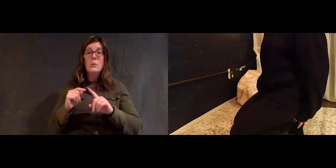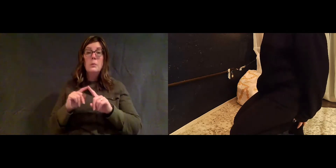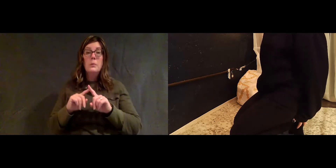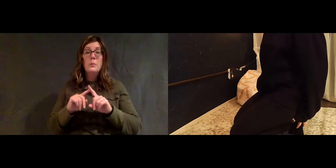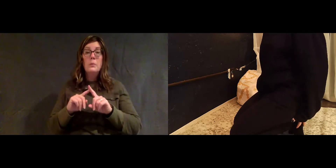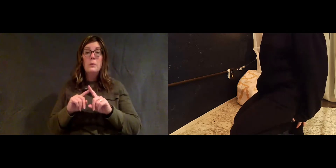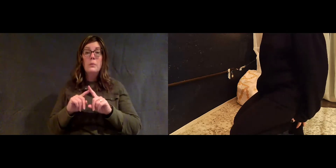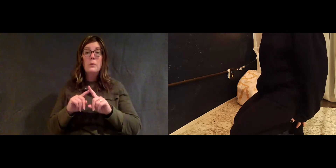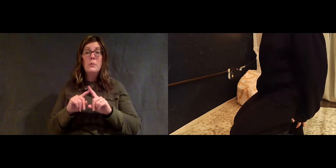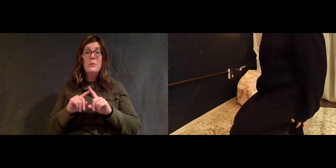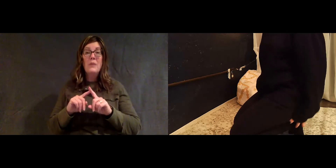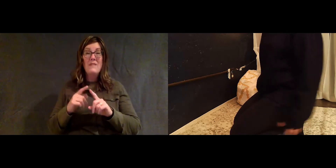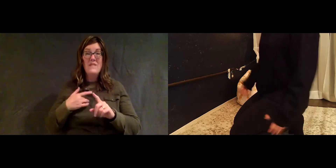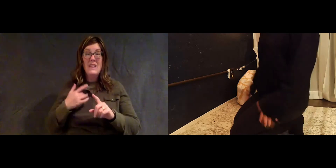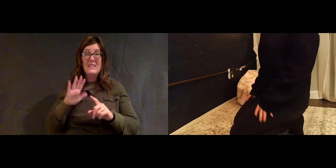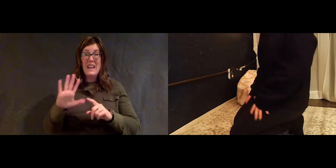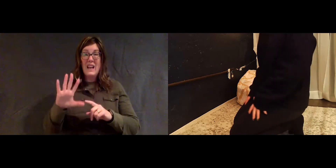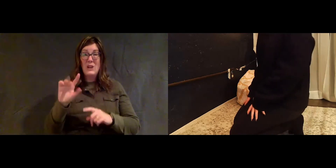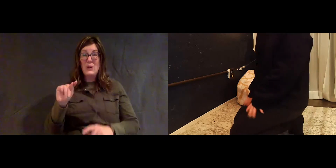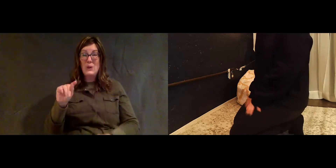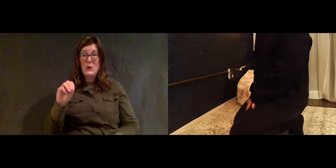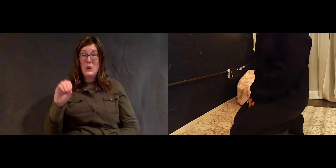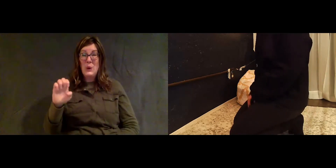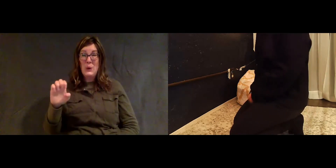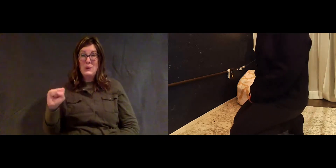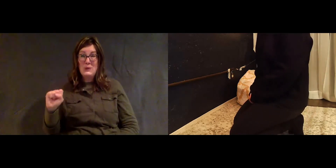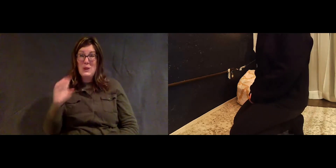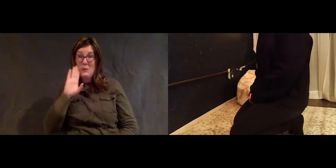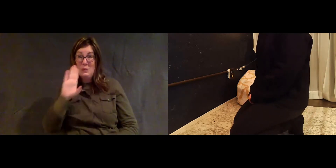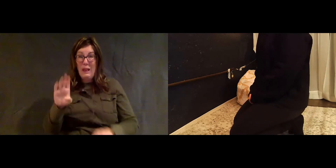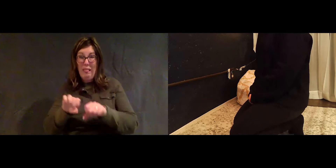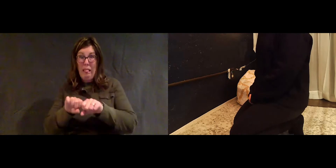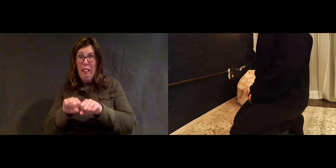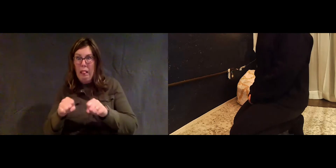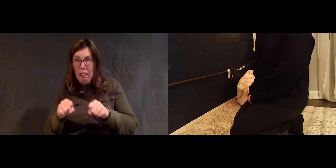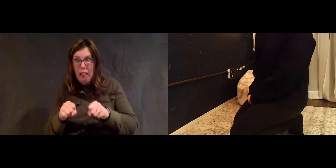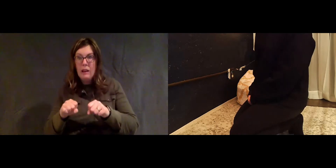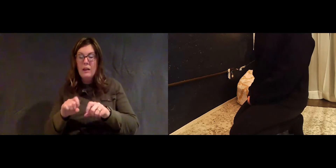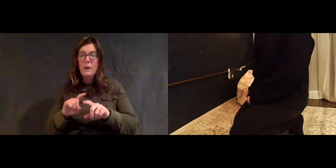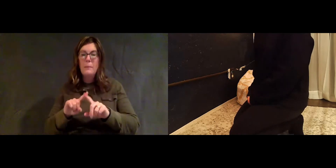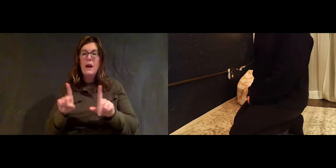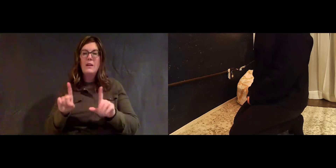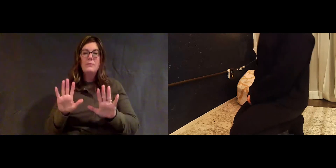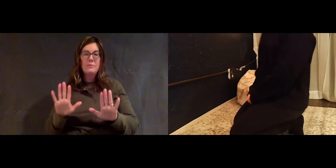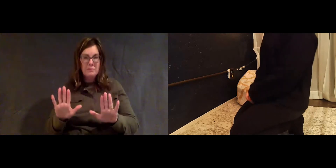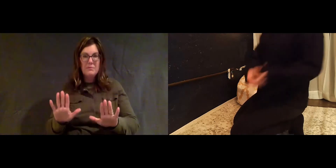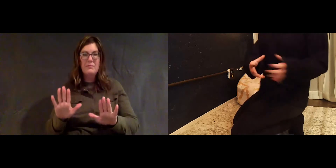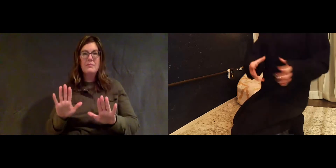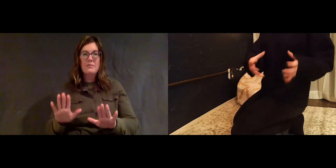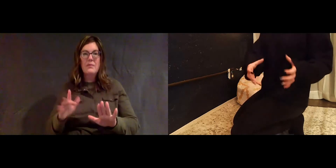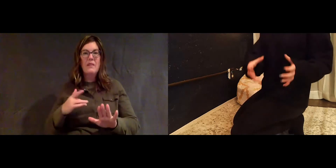toes are going to rip off of your foot. I can assure you it's not going to happen, but it might feel like it.